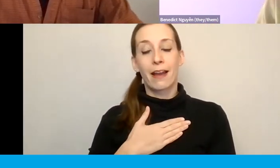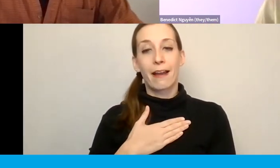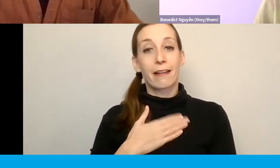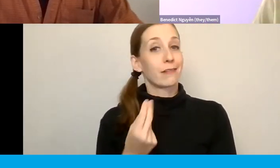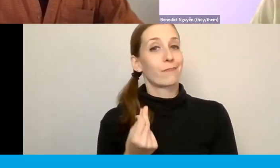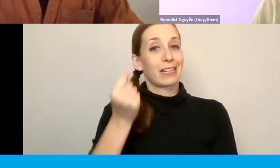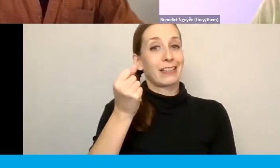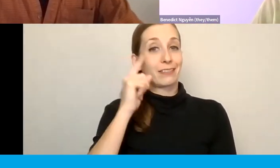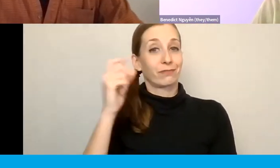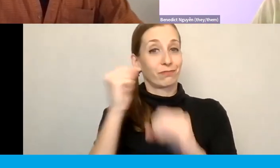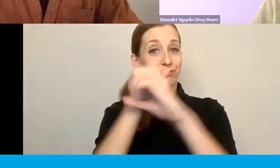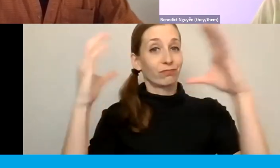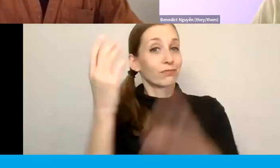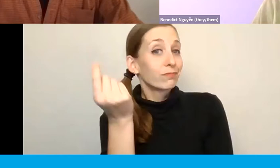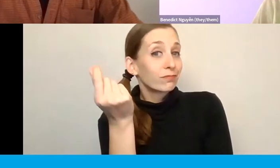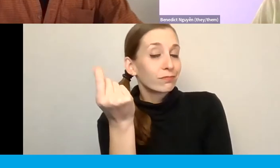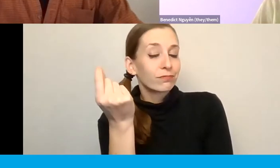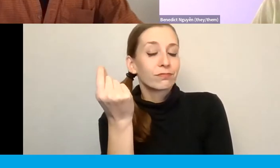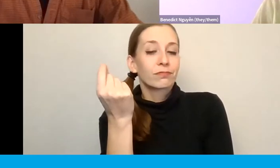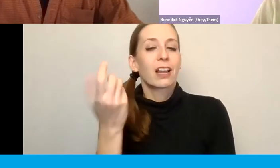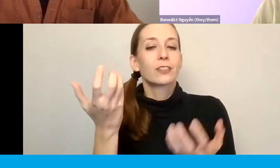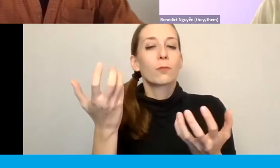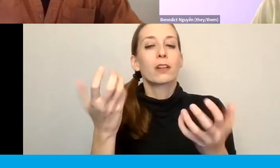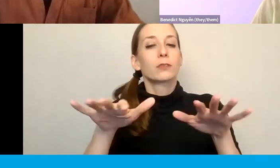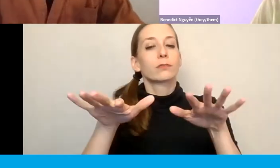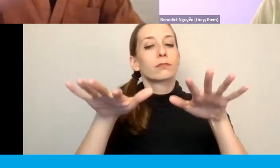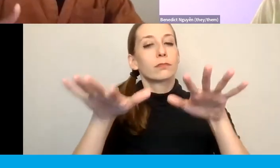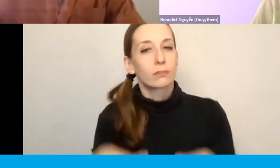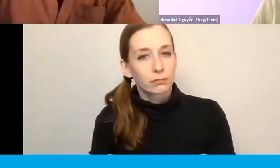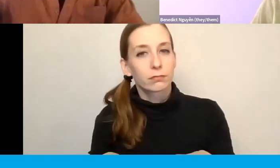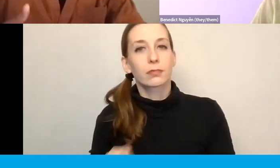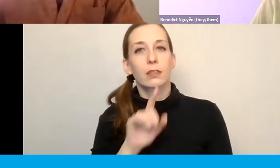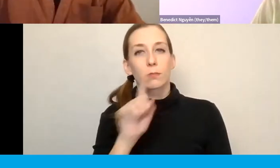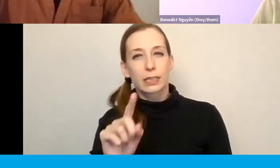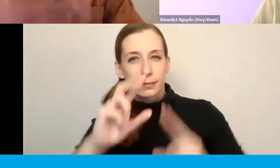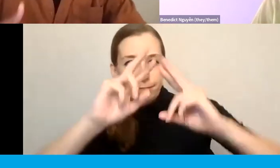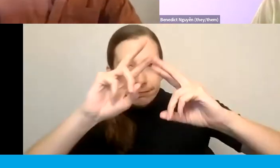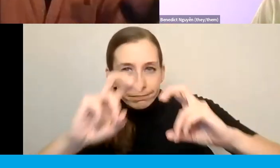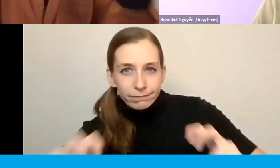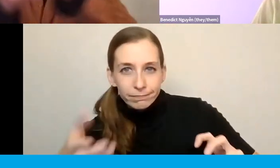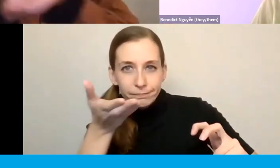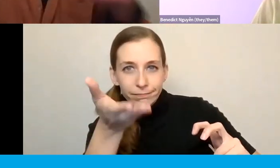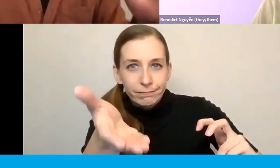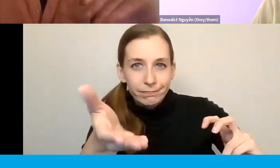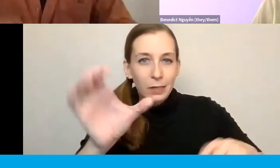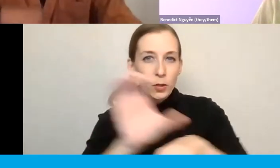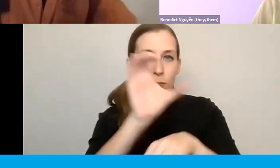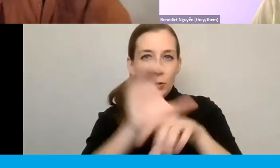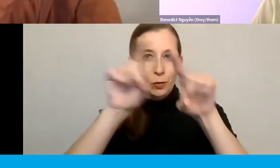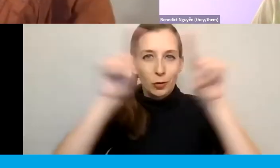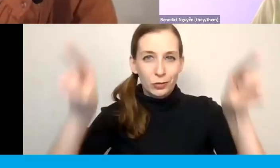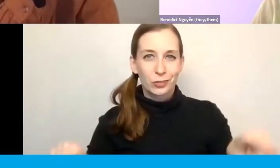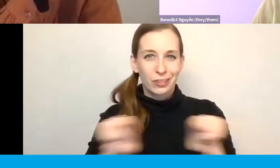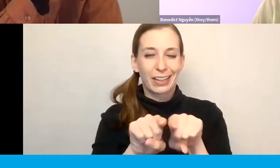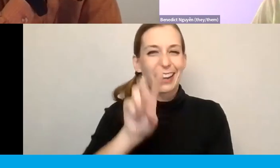really slow down and, I guess, look at the screen, the sort of like two-dimensional